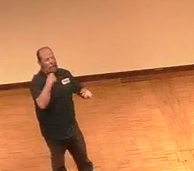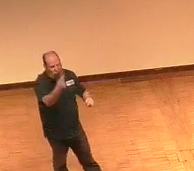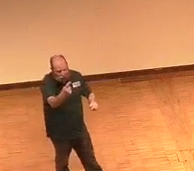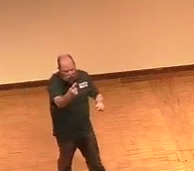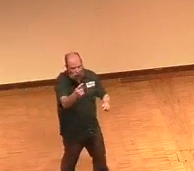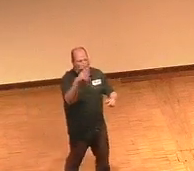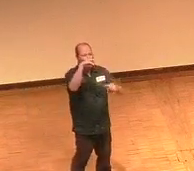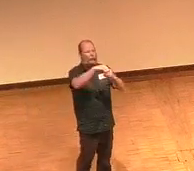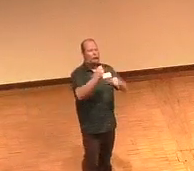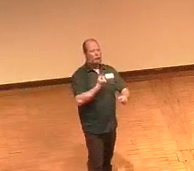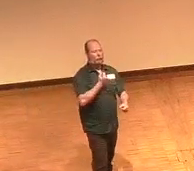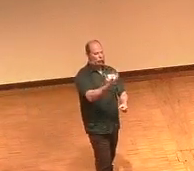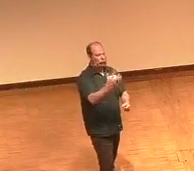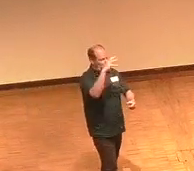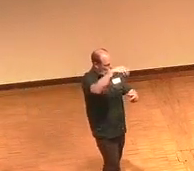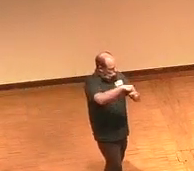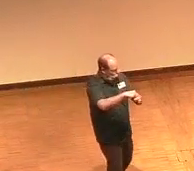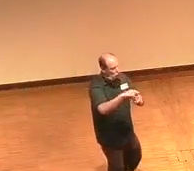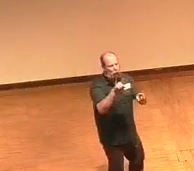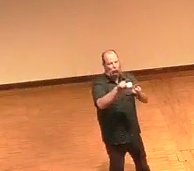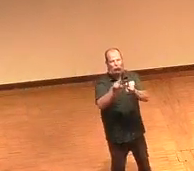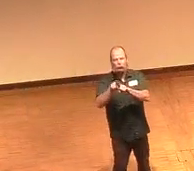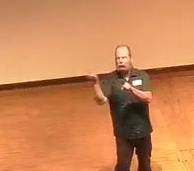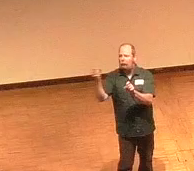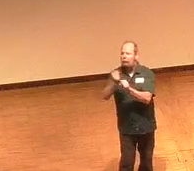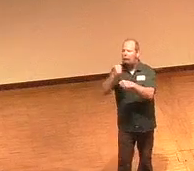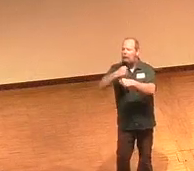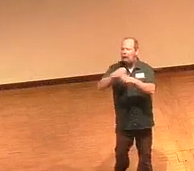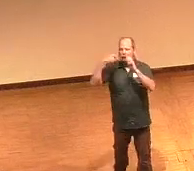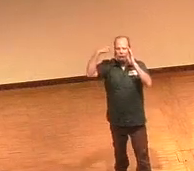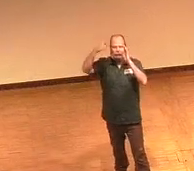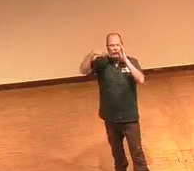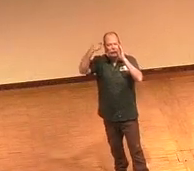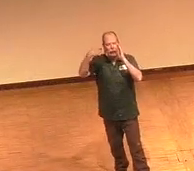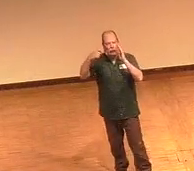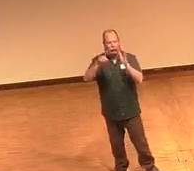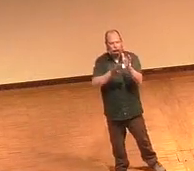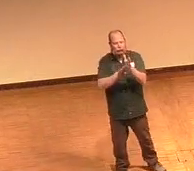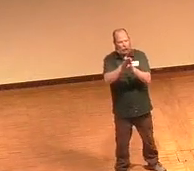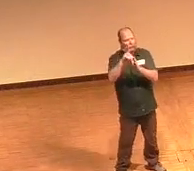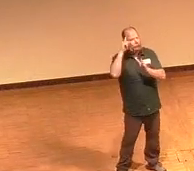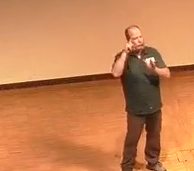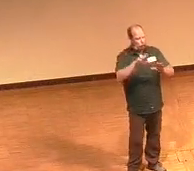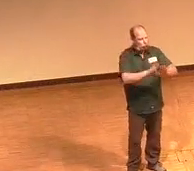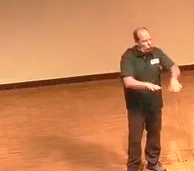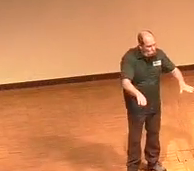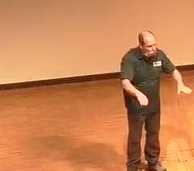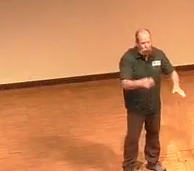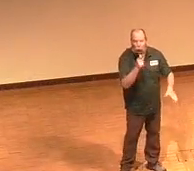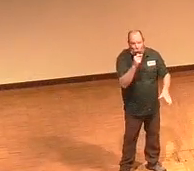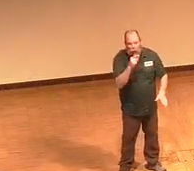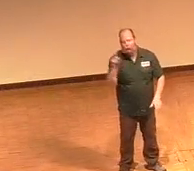He's a well-known storyteller. He's involved in ASL poetry, as well as makes a lot of videos that he develops for